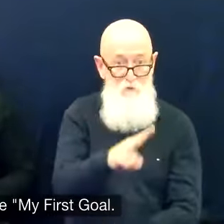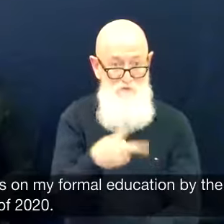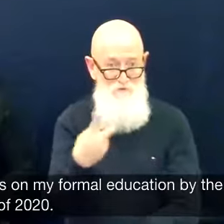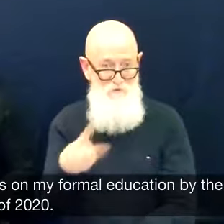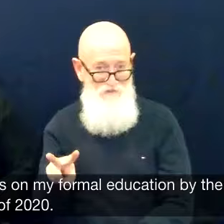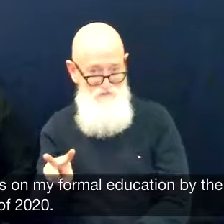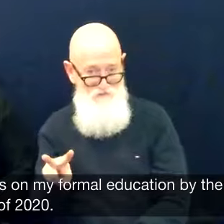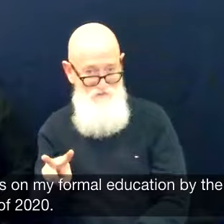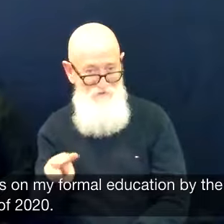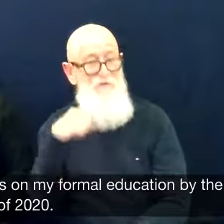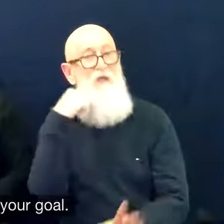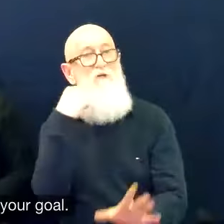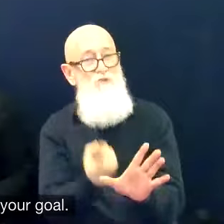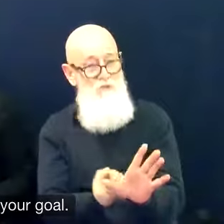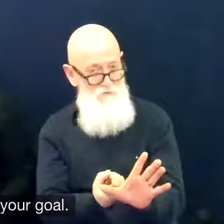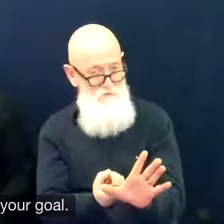So that's your goal.